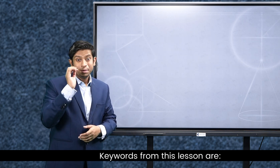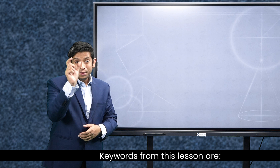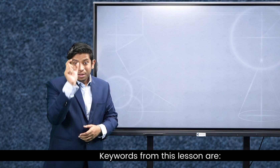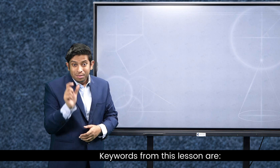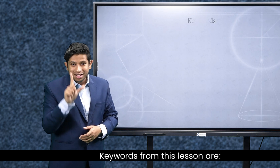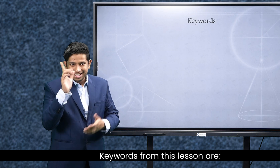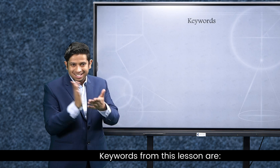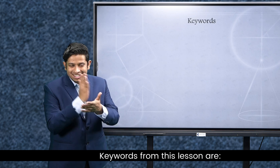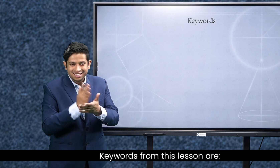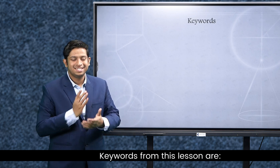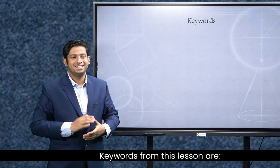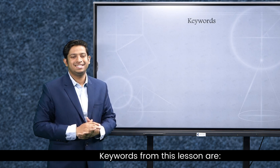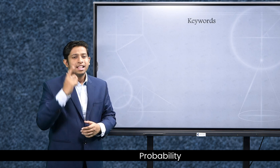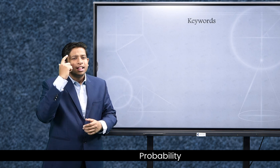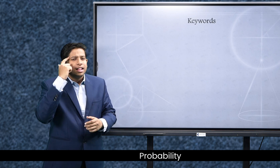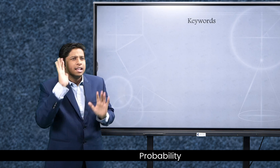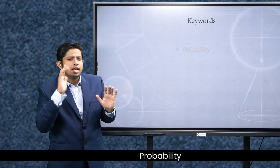Keywords from this lesson are probability,